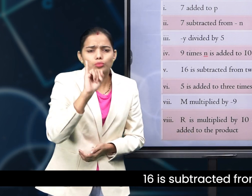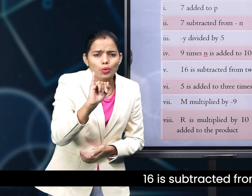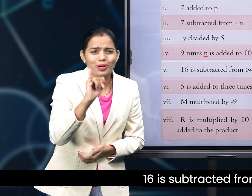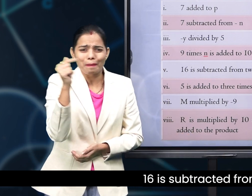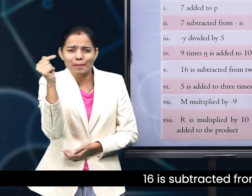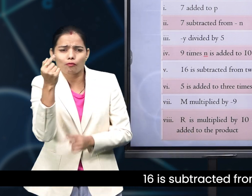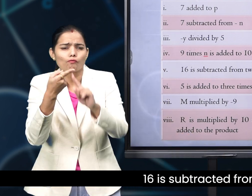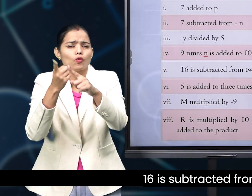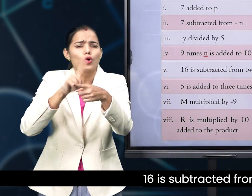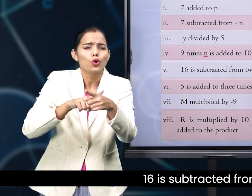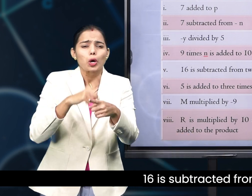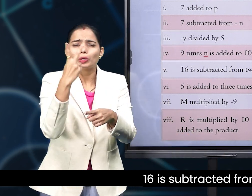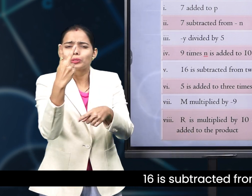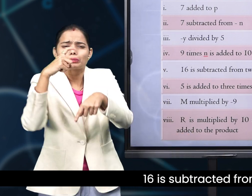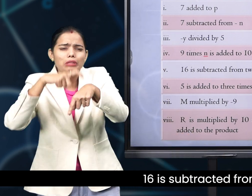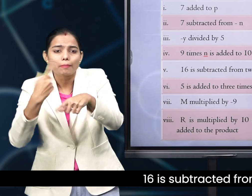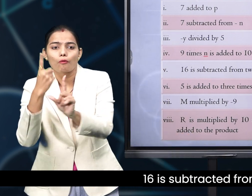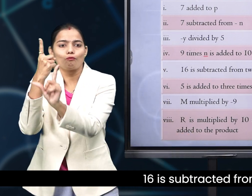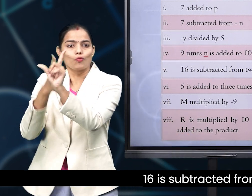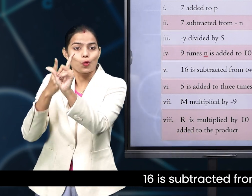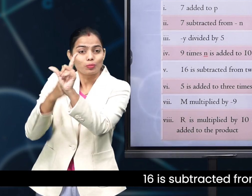Sixteen is subtracted from 2 times y.